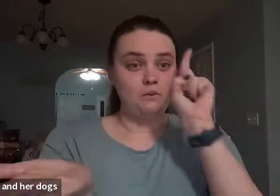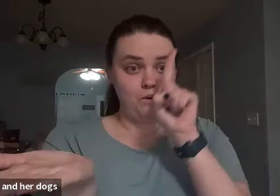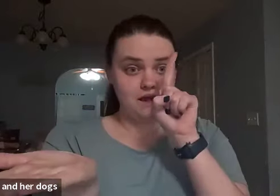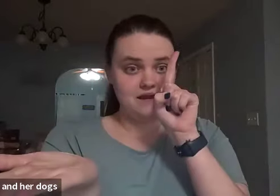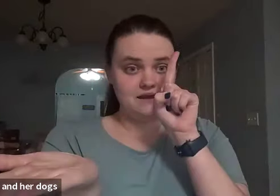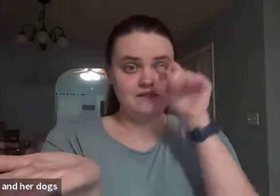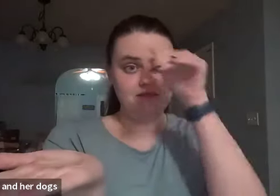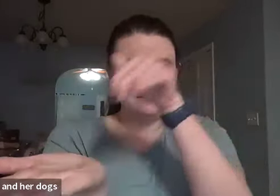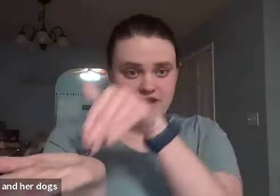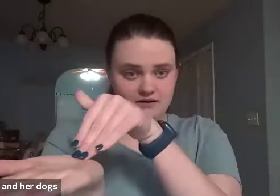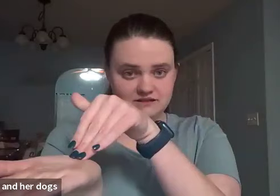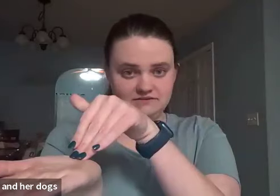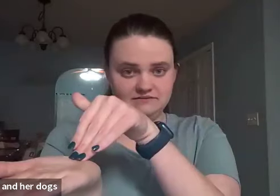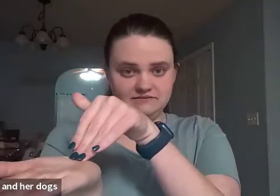go 1,000.